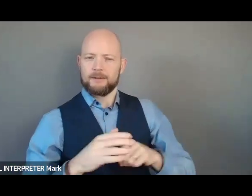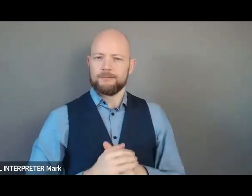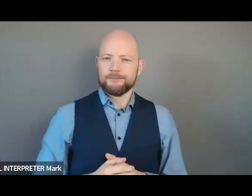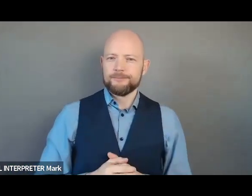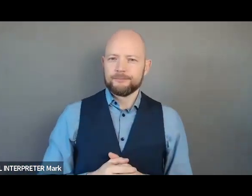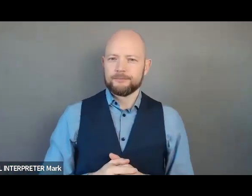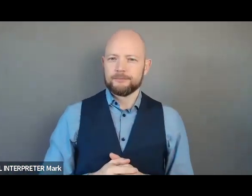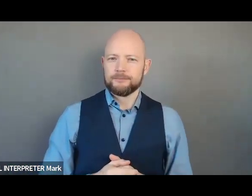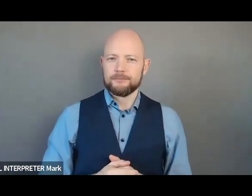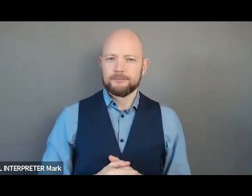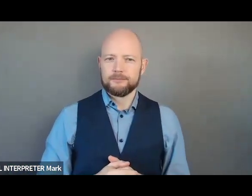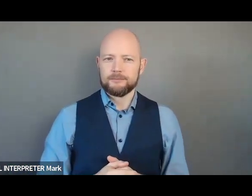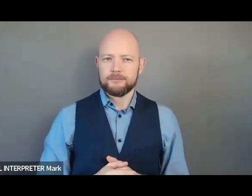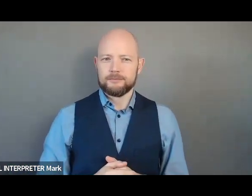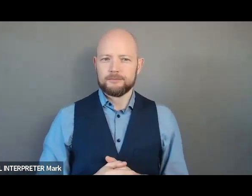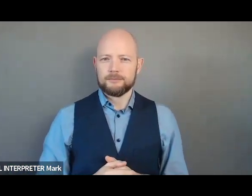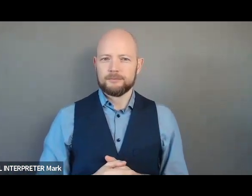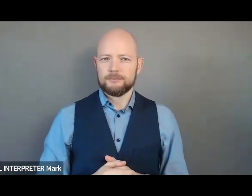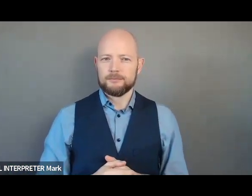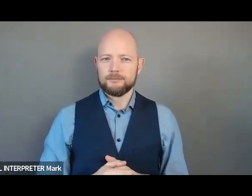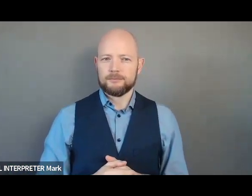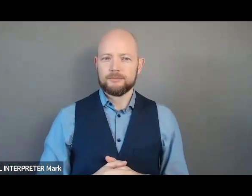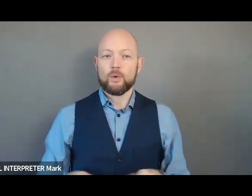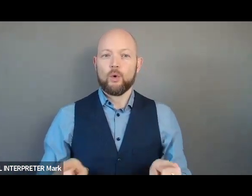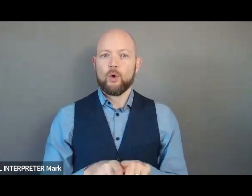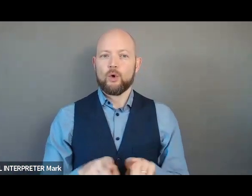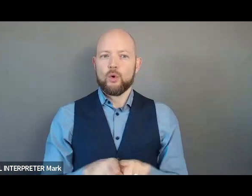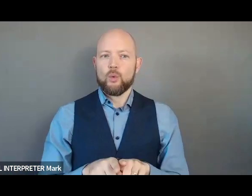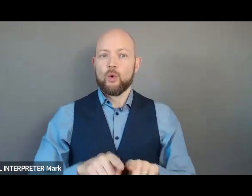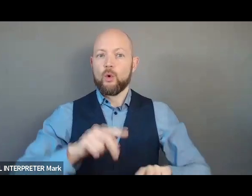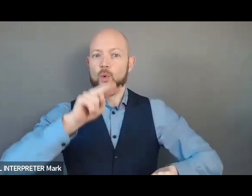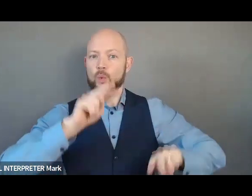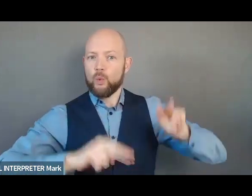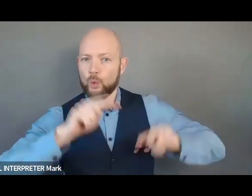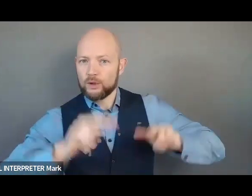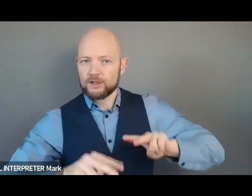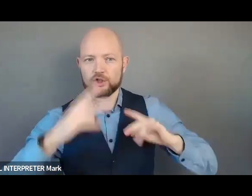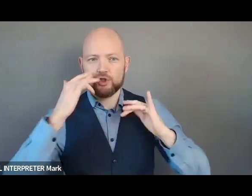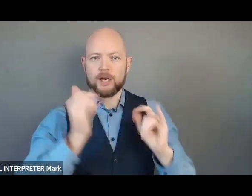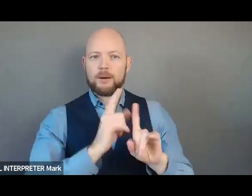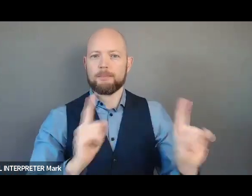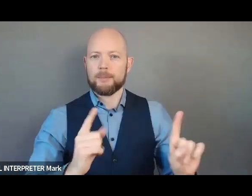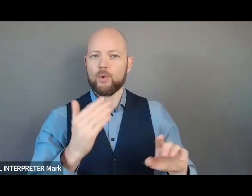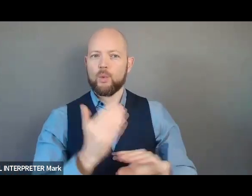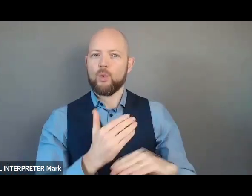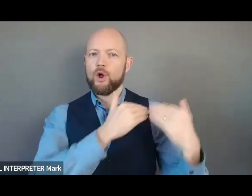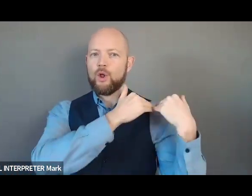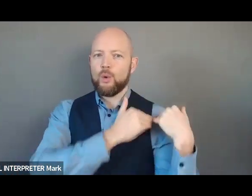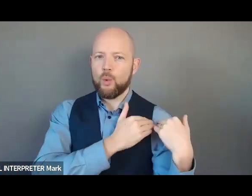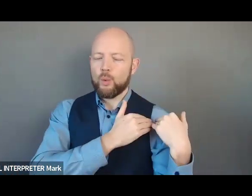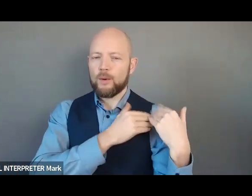about data-driven audits, like checking people's workloads, what the pay structure looks like, and the progression